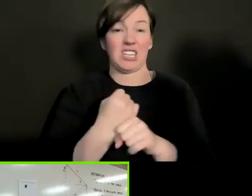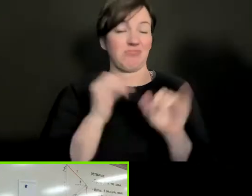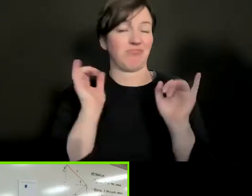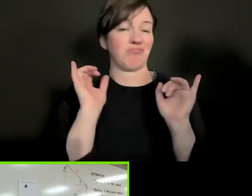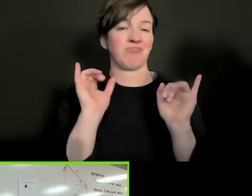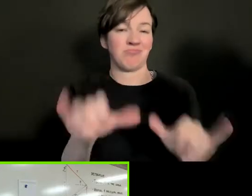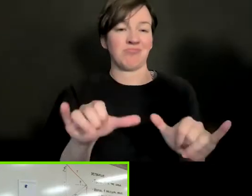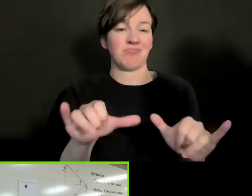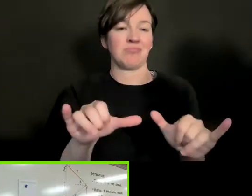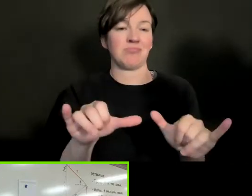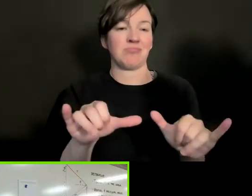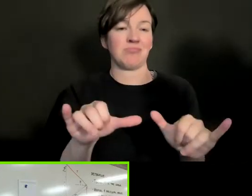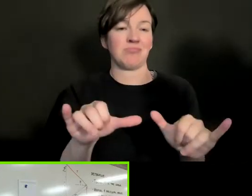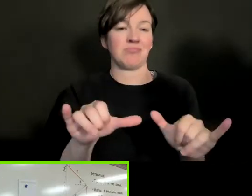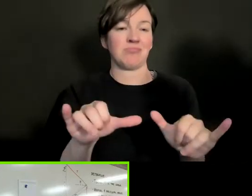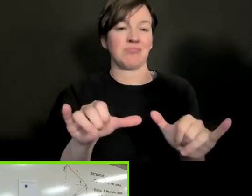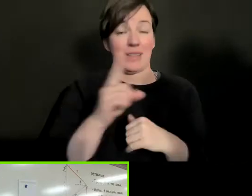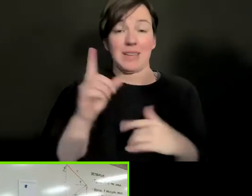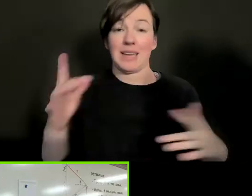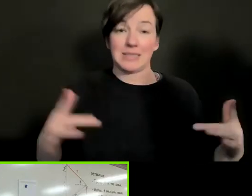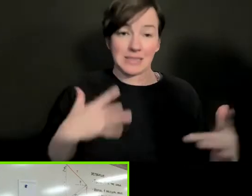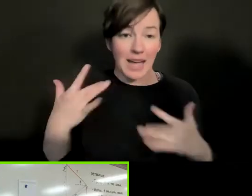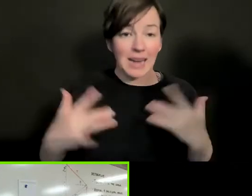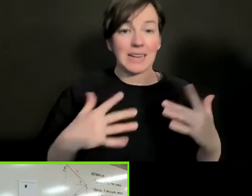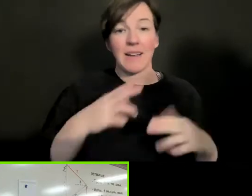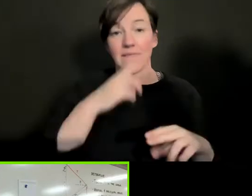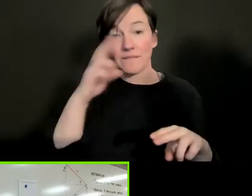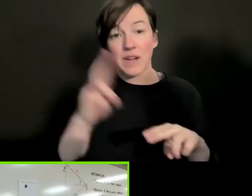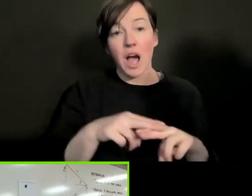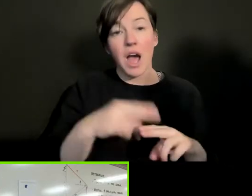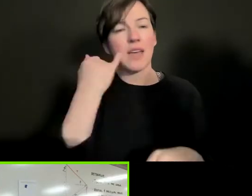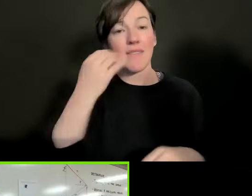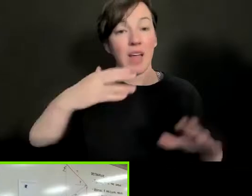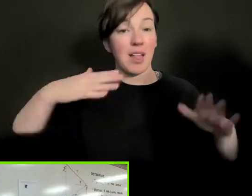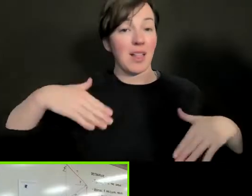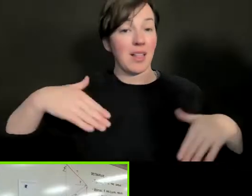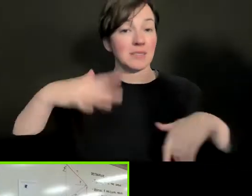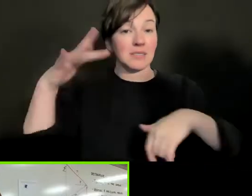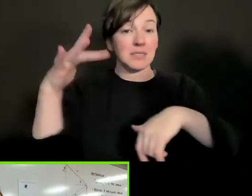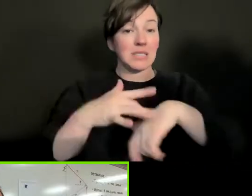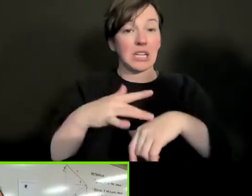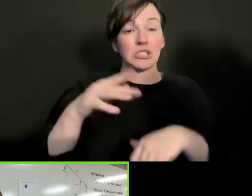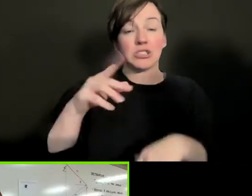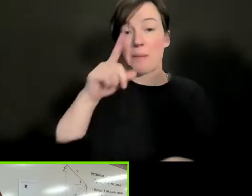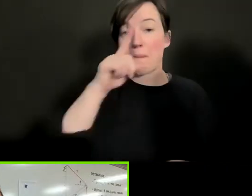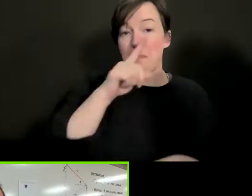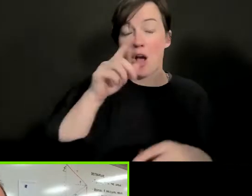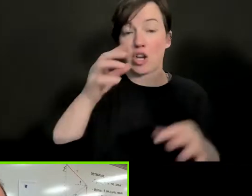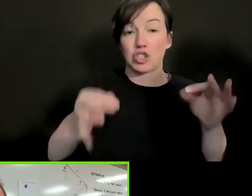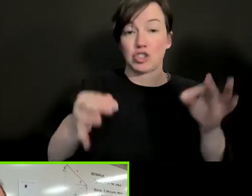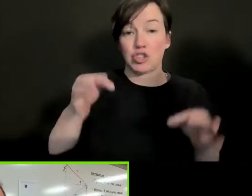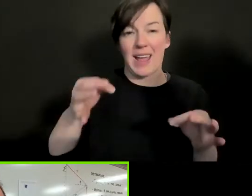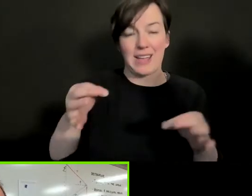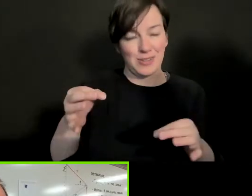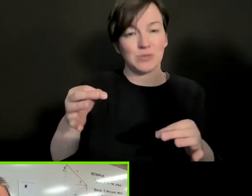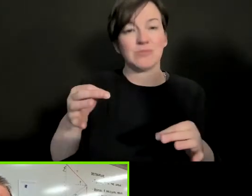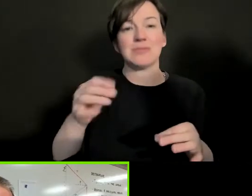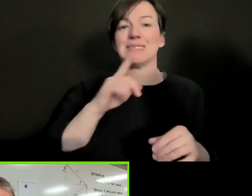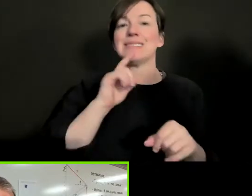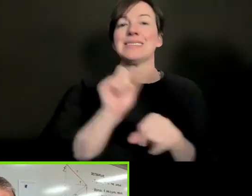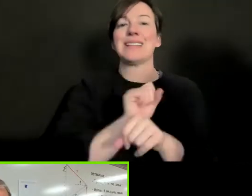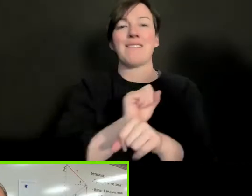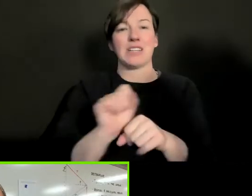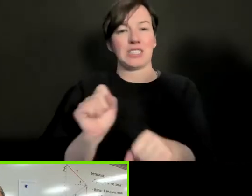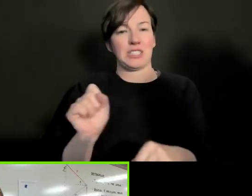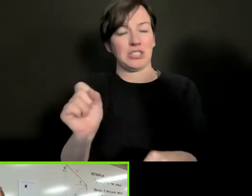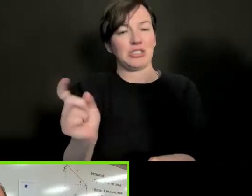It's exciting. It's fun. If you've never been to a mock trial match, you should definitely try to see